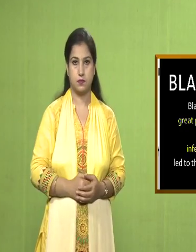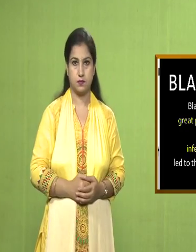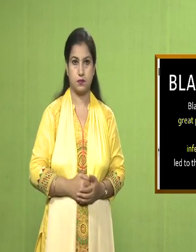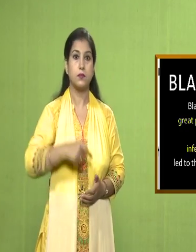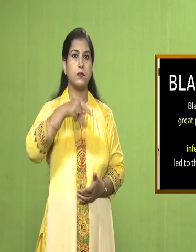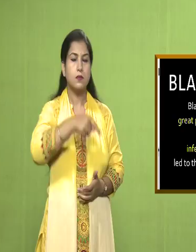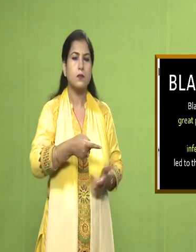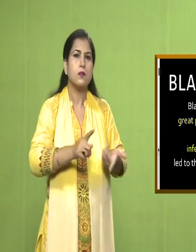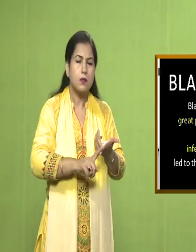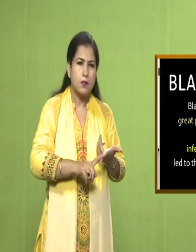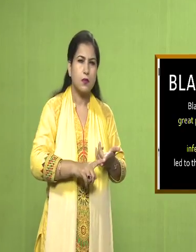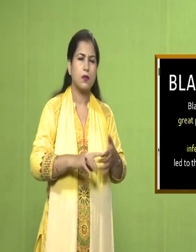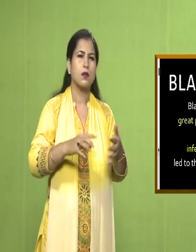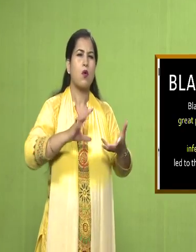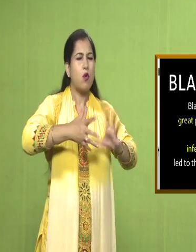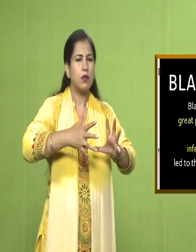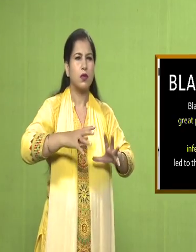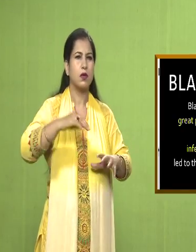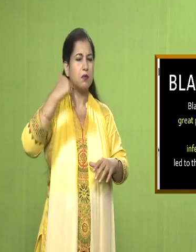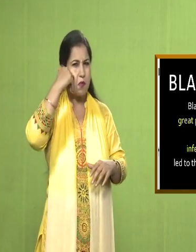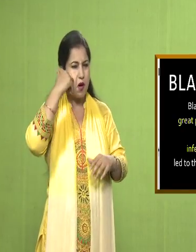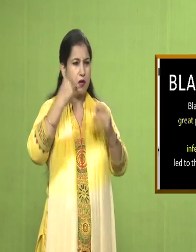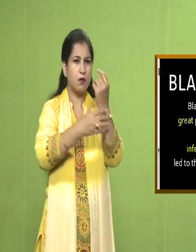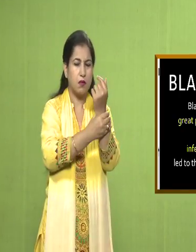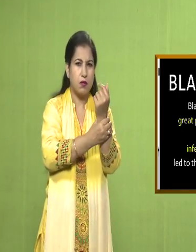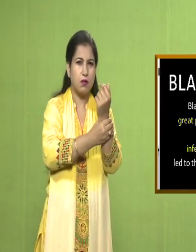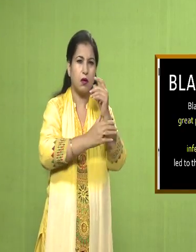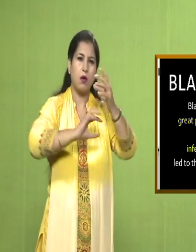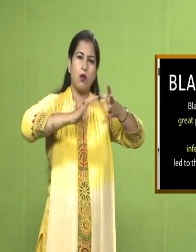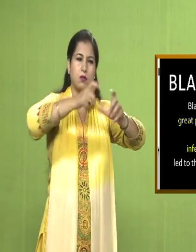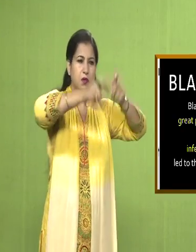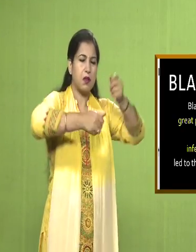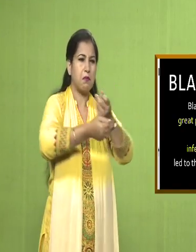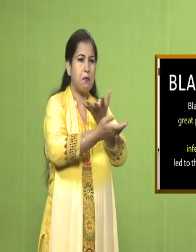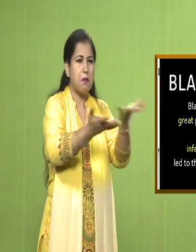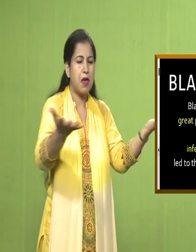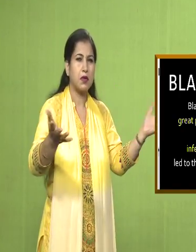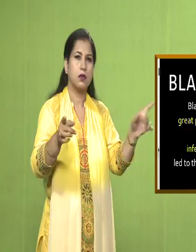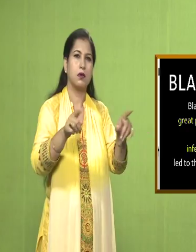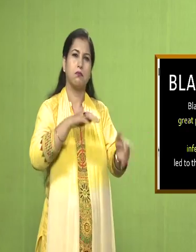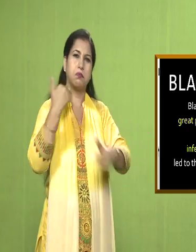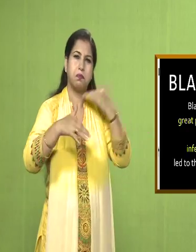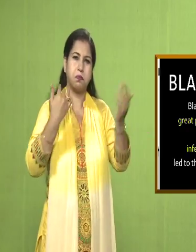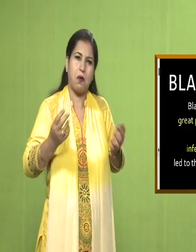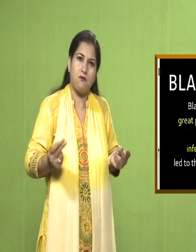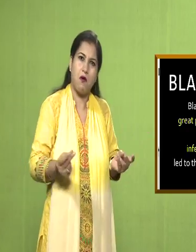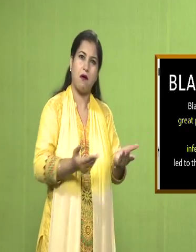it was an endemic or infectious disease that led to the death of many people in Europe.